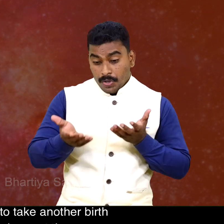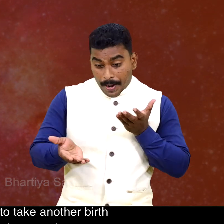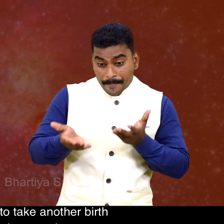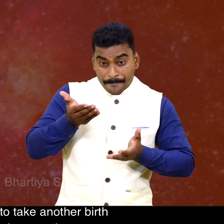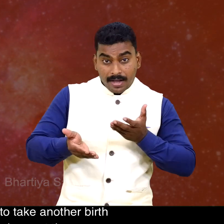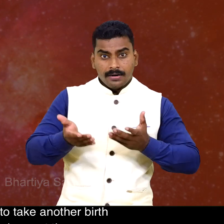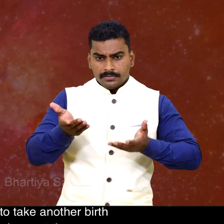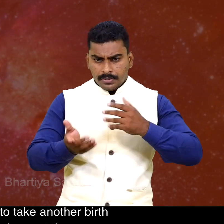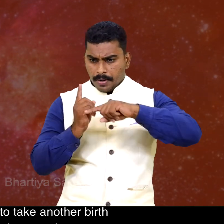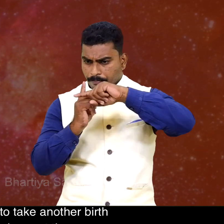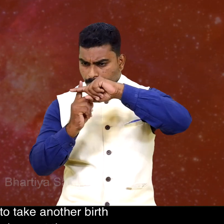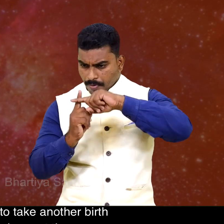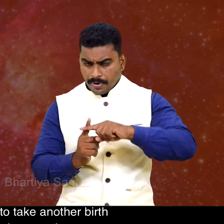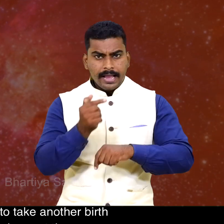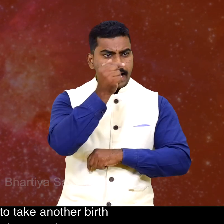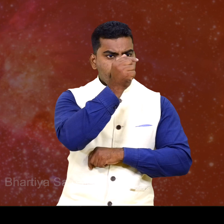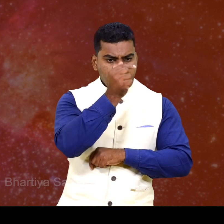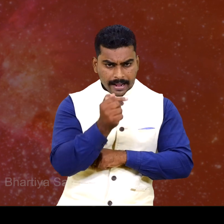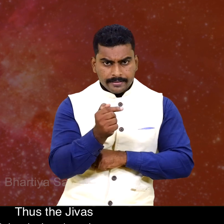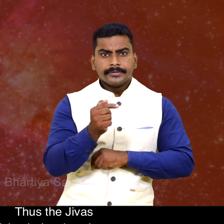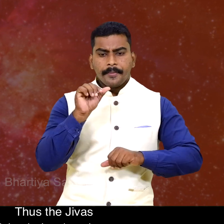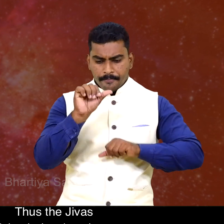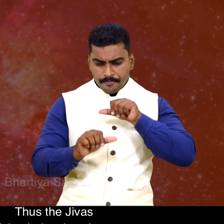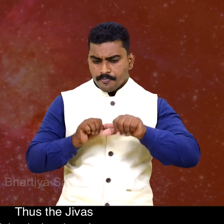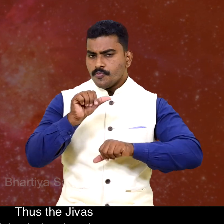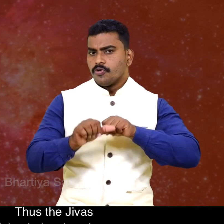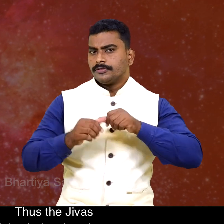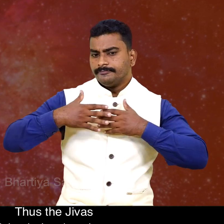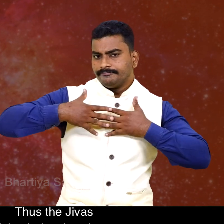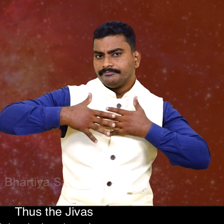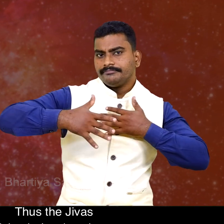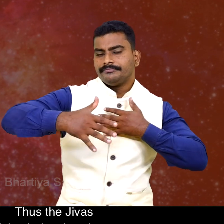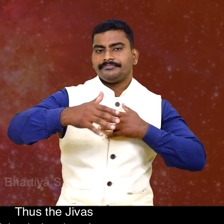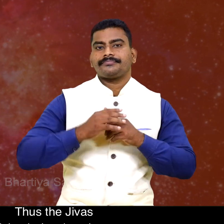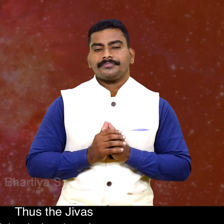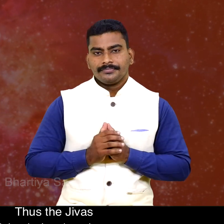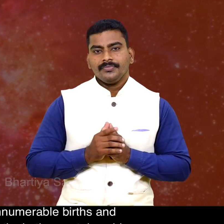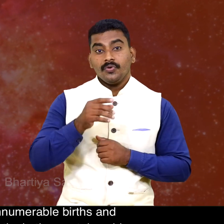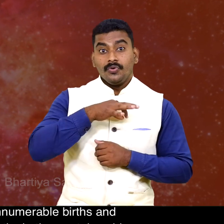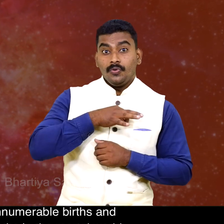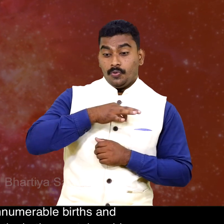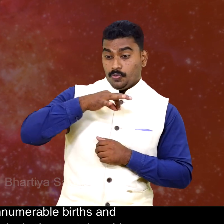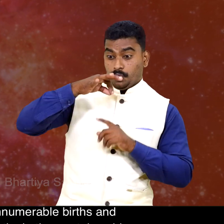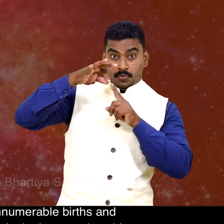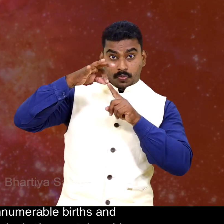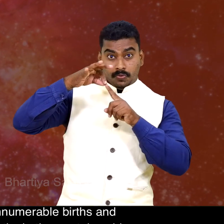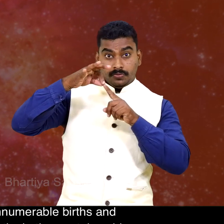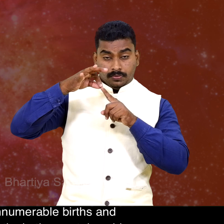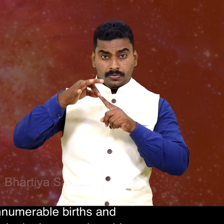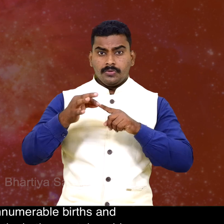the process. Thus, the jivas undergo innumerable births and